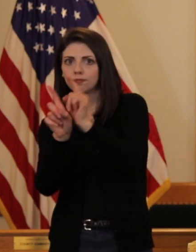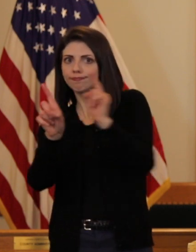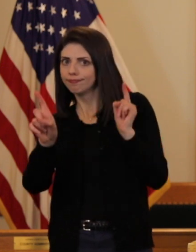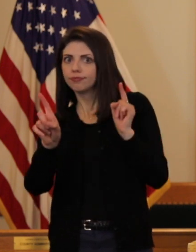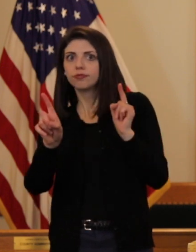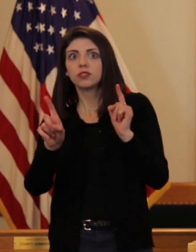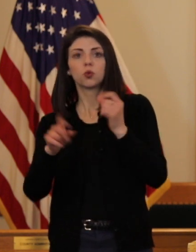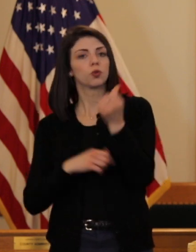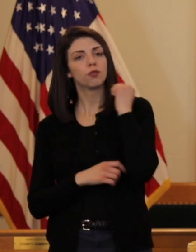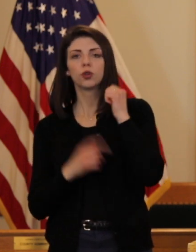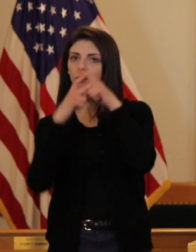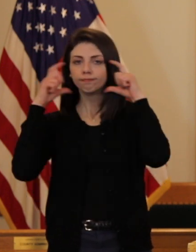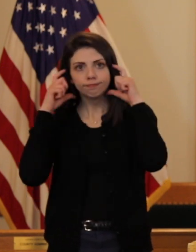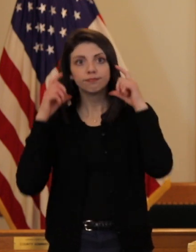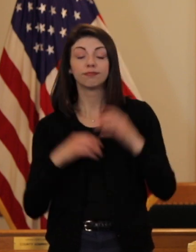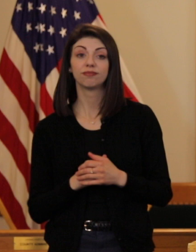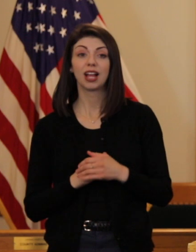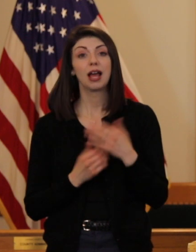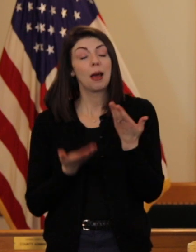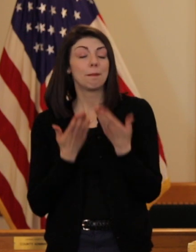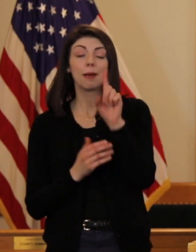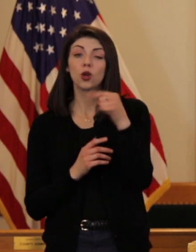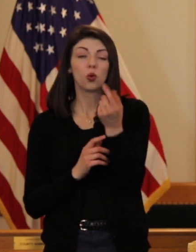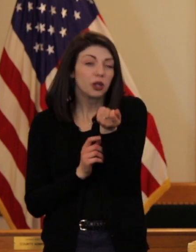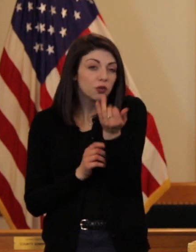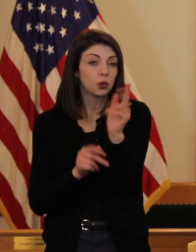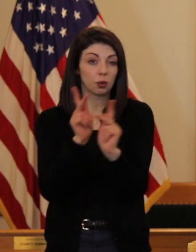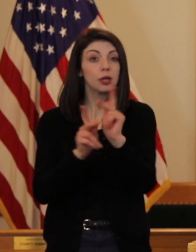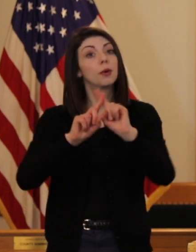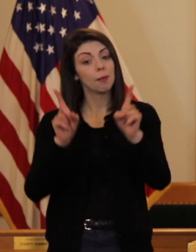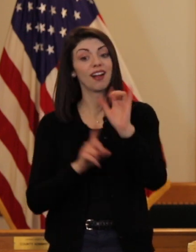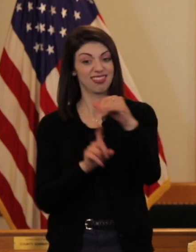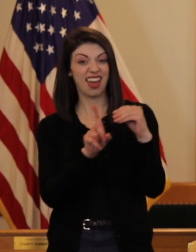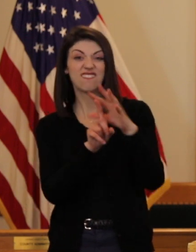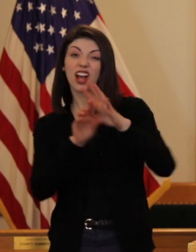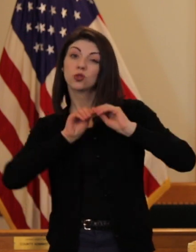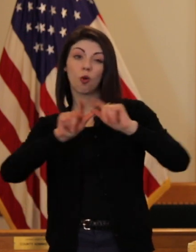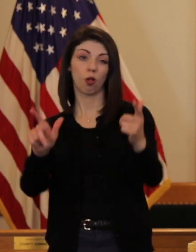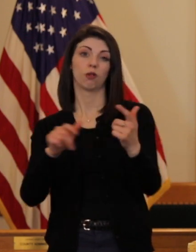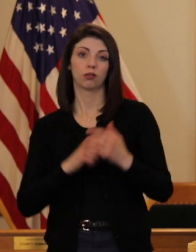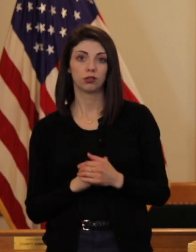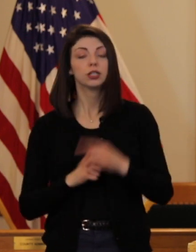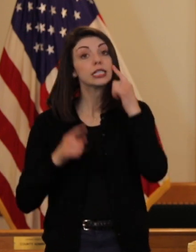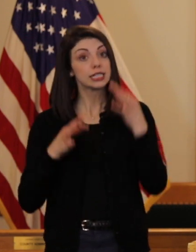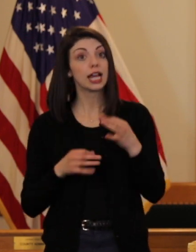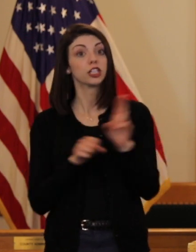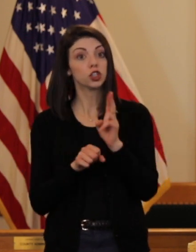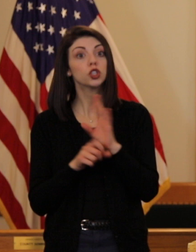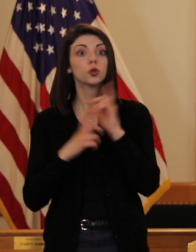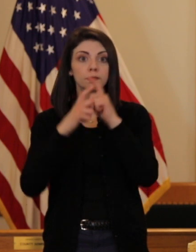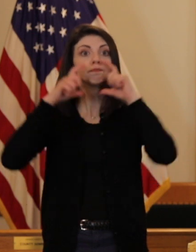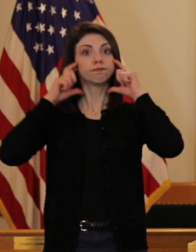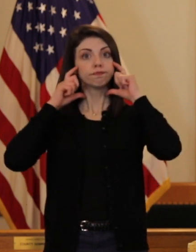It may only be a handful of people, but their actions affect all of us. Choosing to wear a personal protective